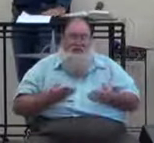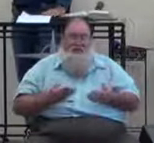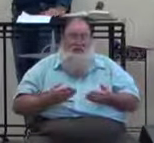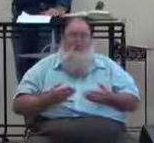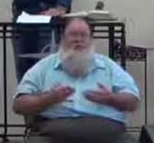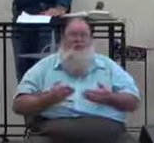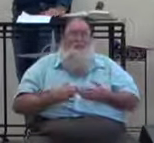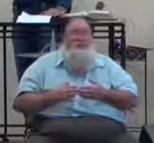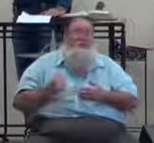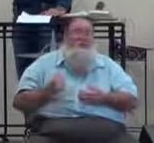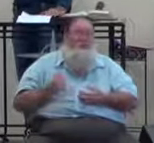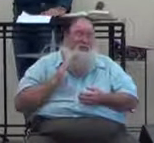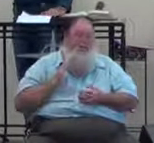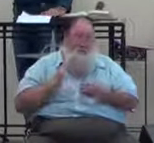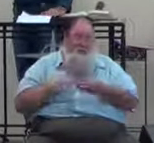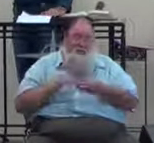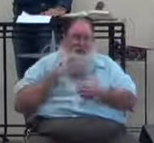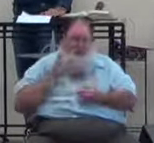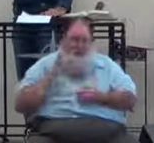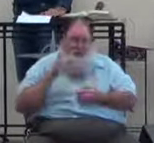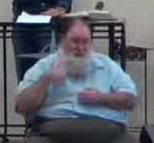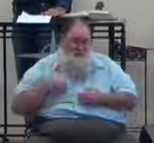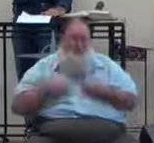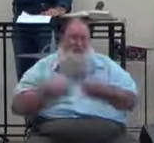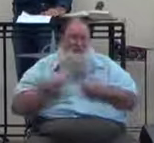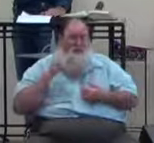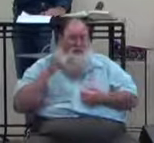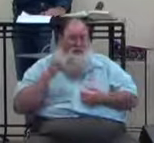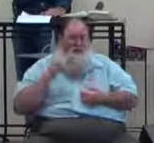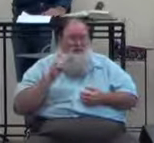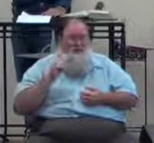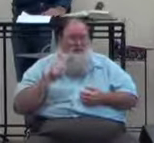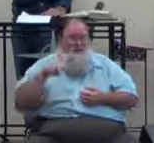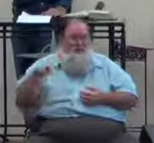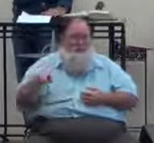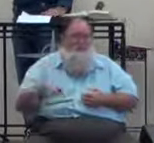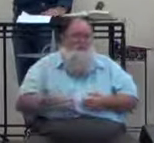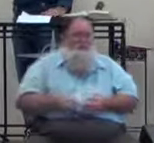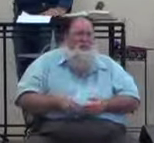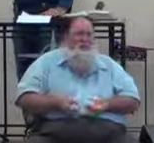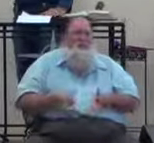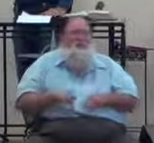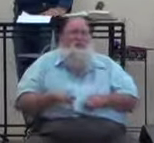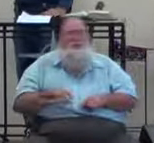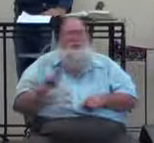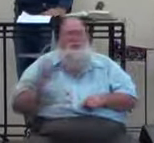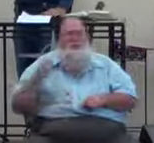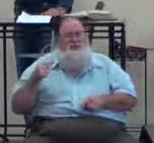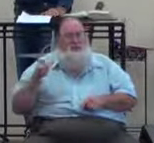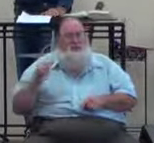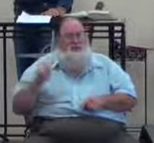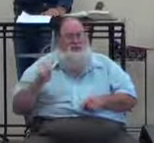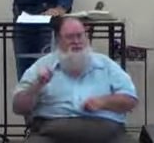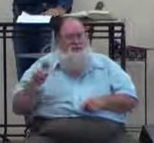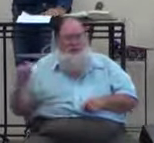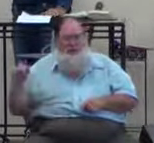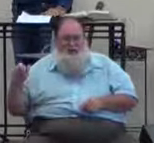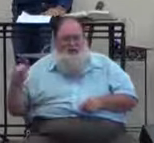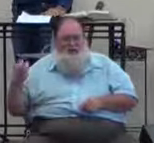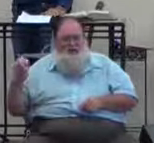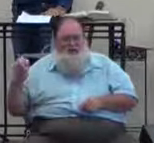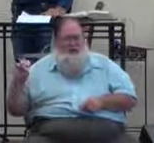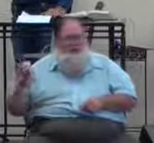some mission trips and evangelistic things going here. Roger and Nate and Tanya have got things going on